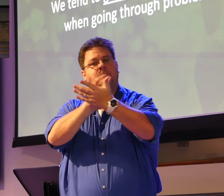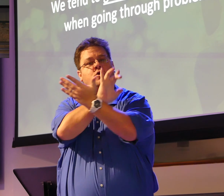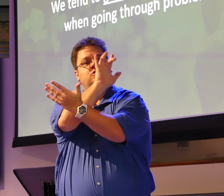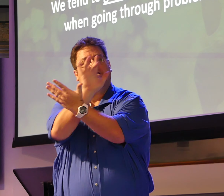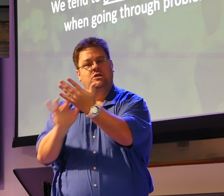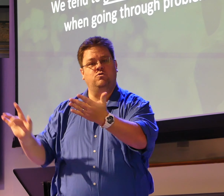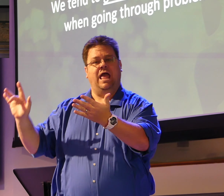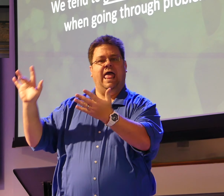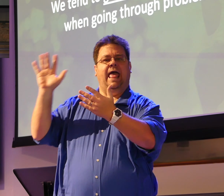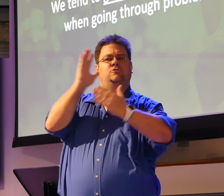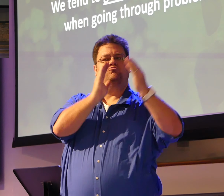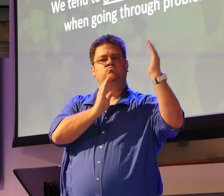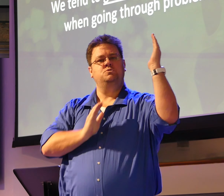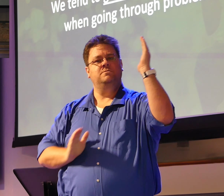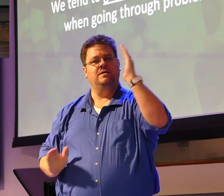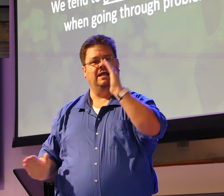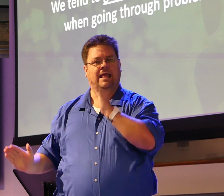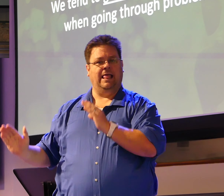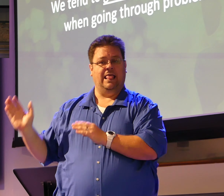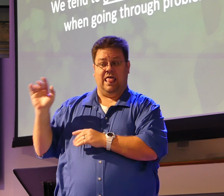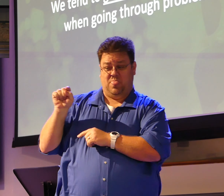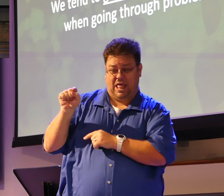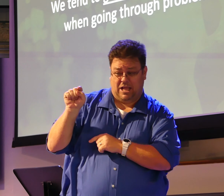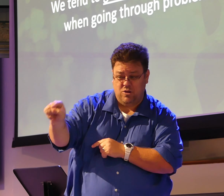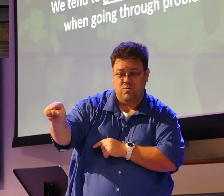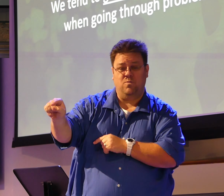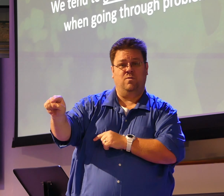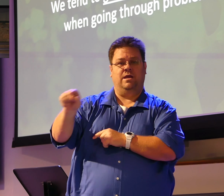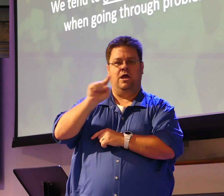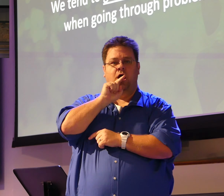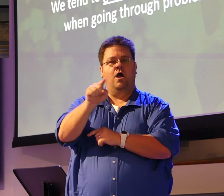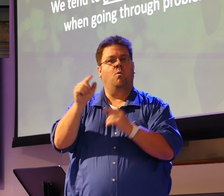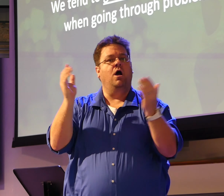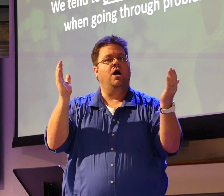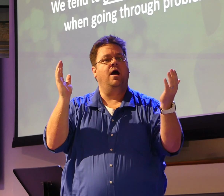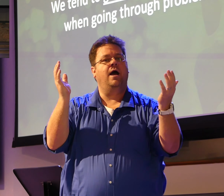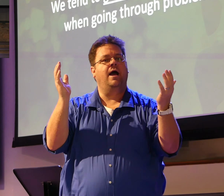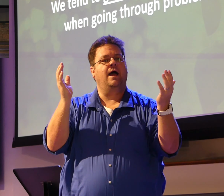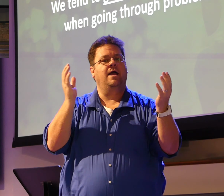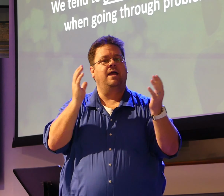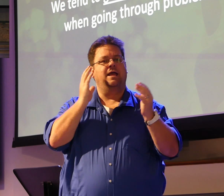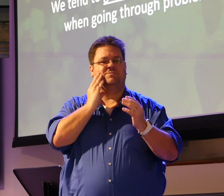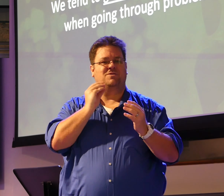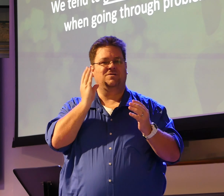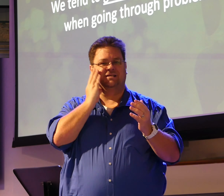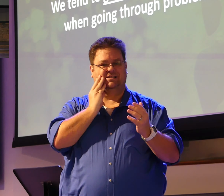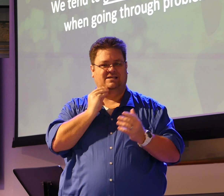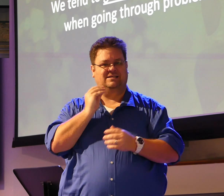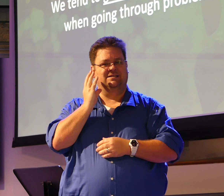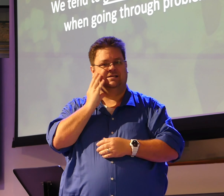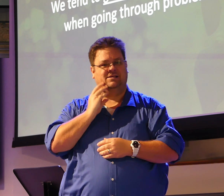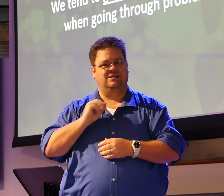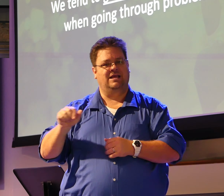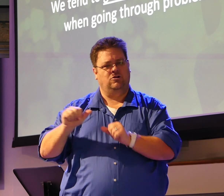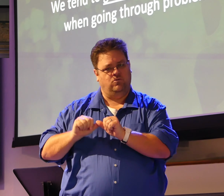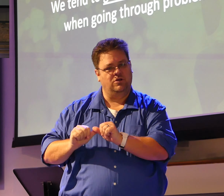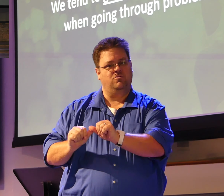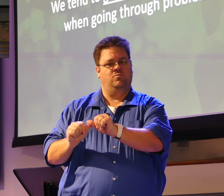your persecutions and tribulations that you are what enduring